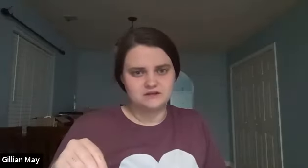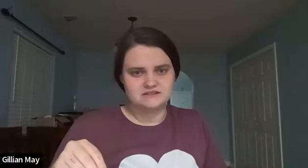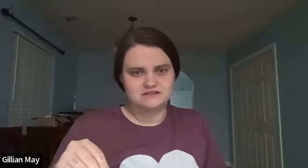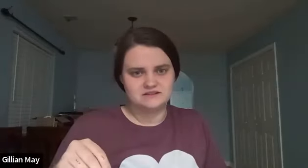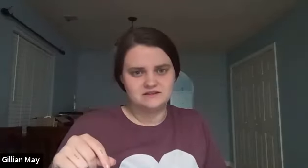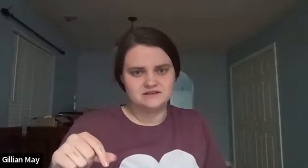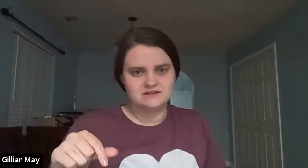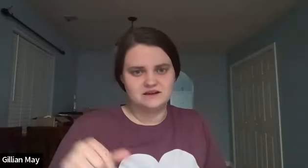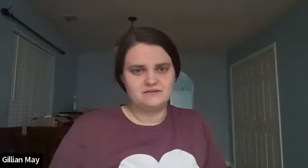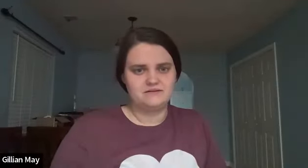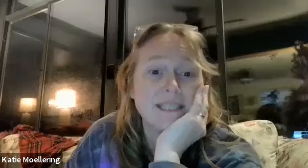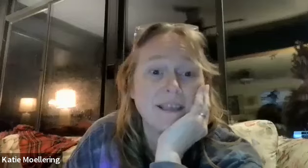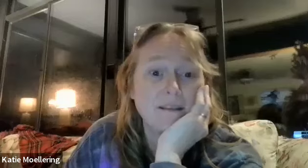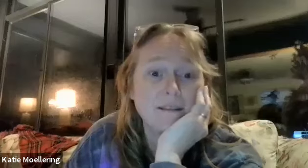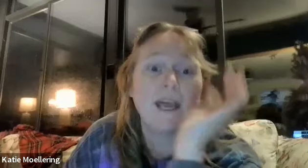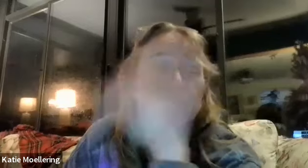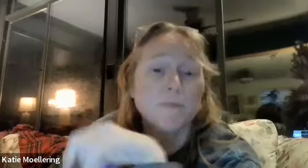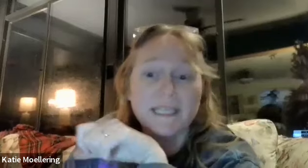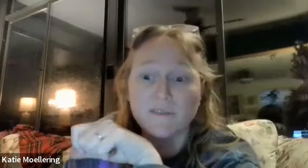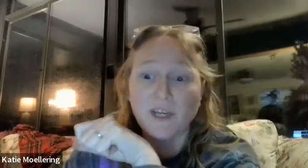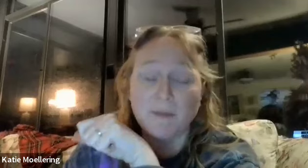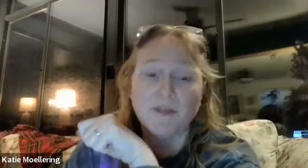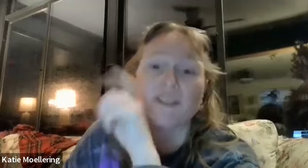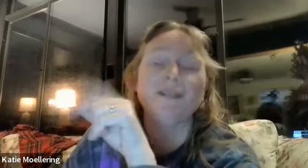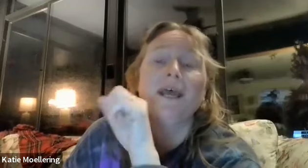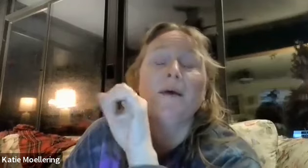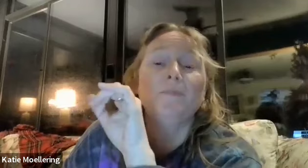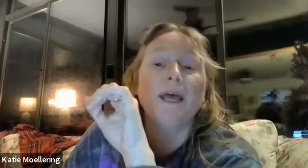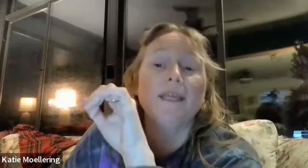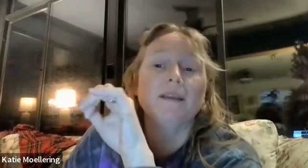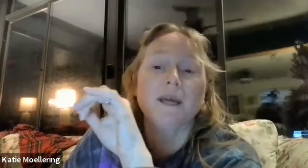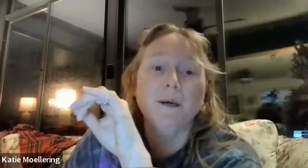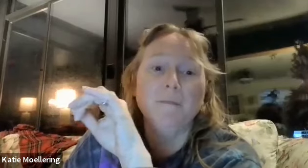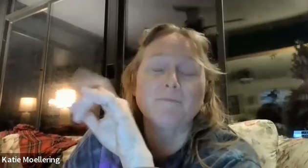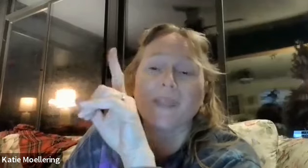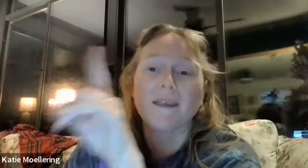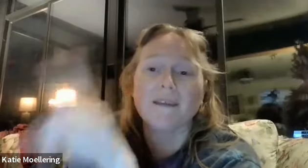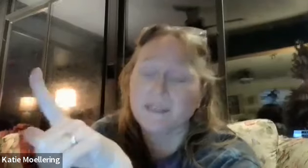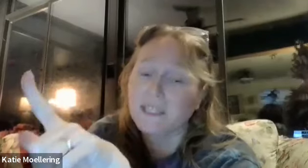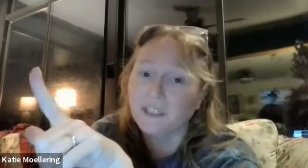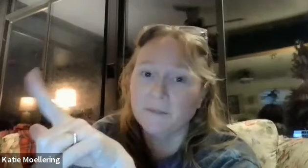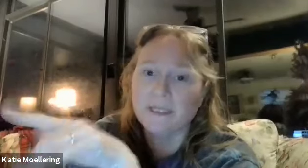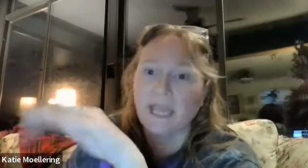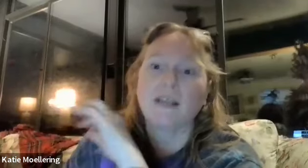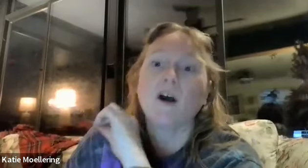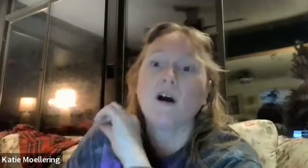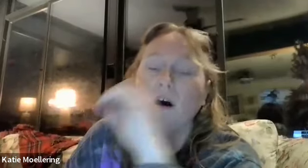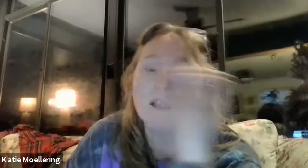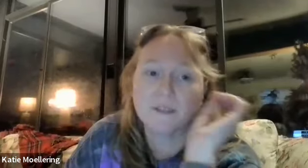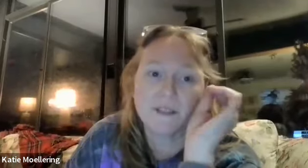words? Yes. Yeah, everybody gets a vocabulary sheet. But like Gillian was saying, all of the